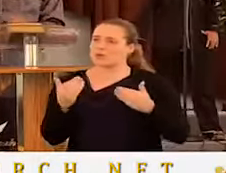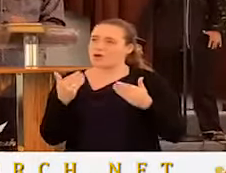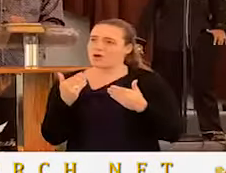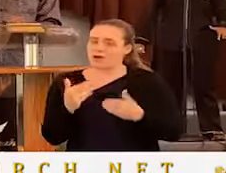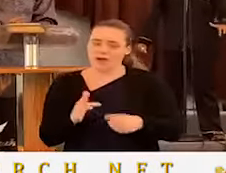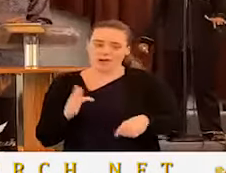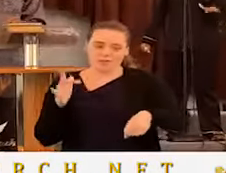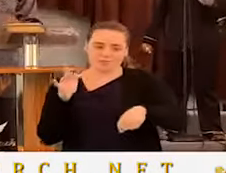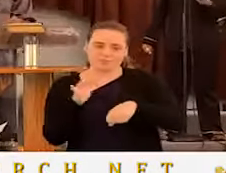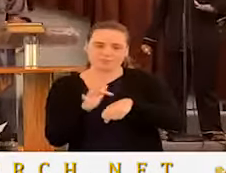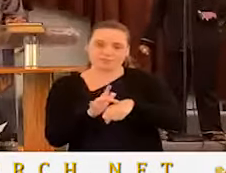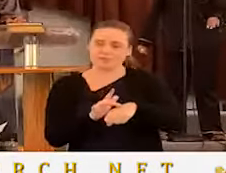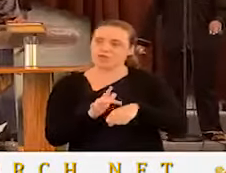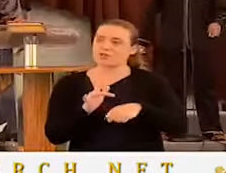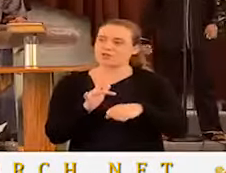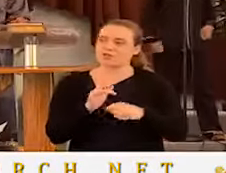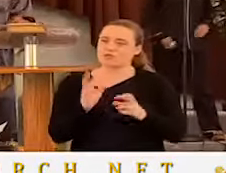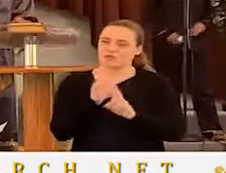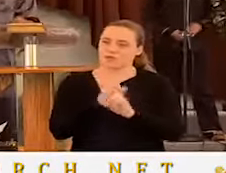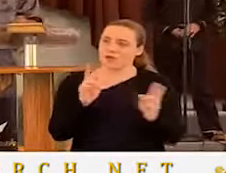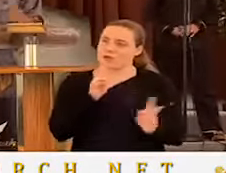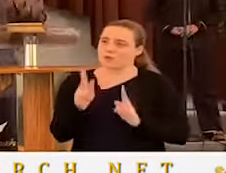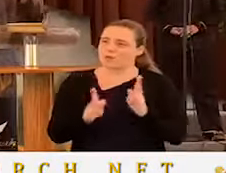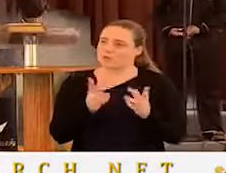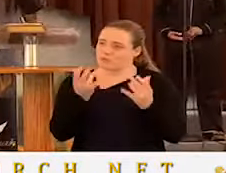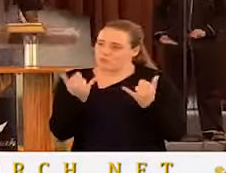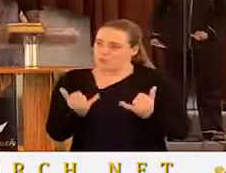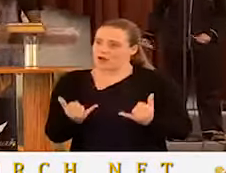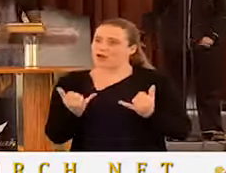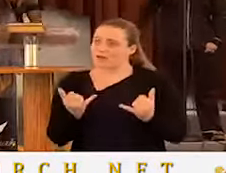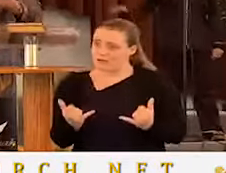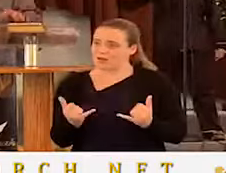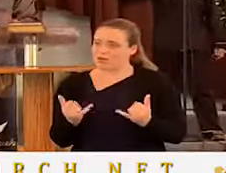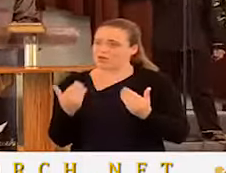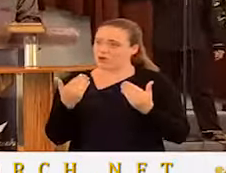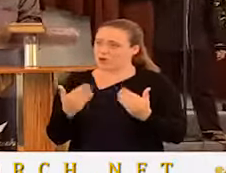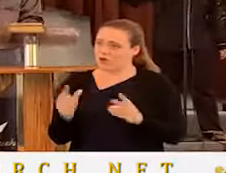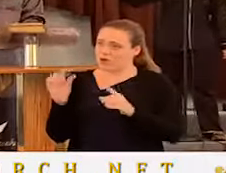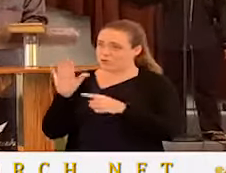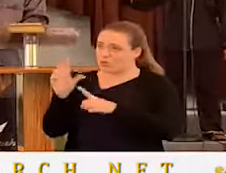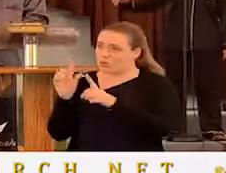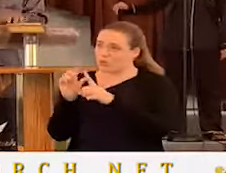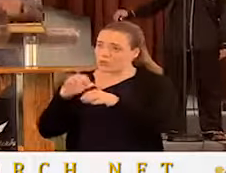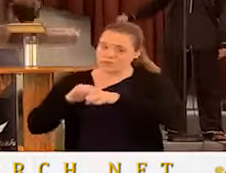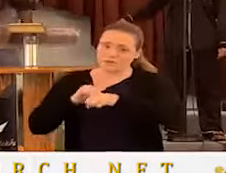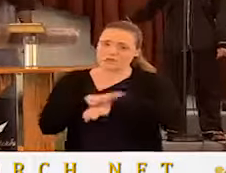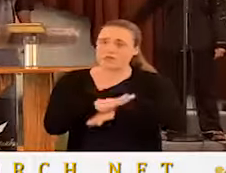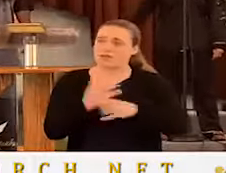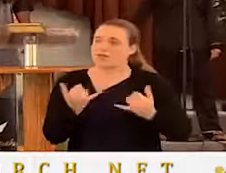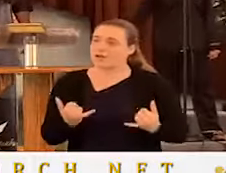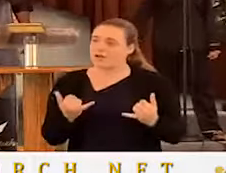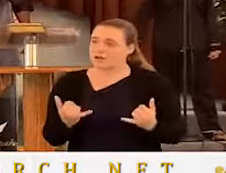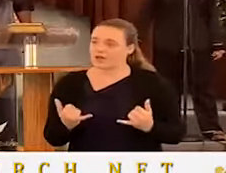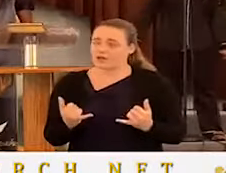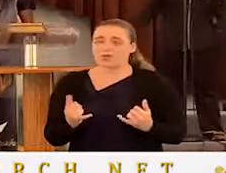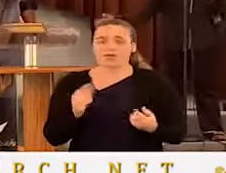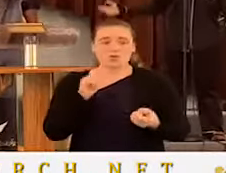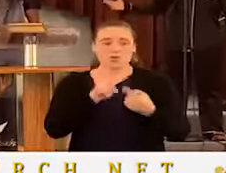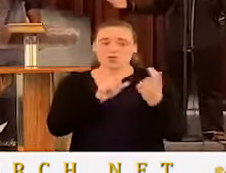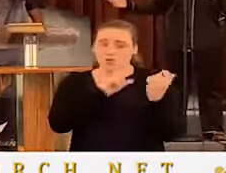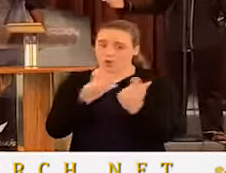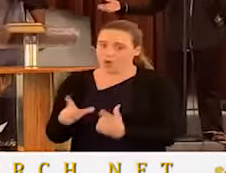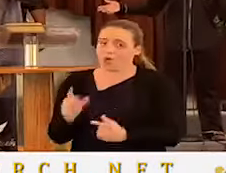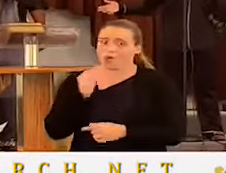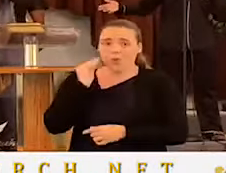your word as an oracle of Christ. God, send your word now. Not only to every home, but all,